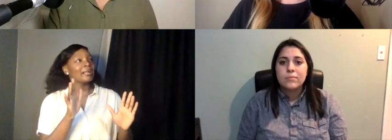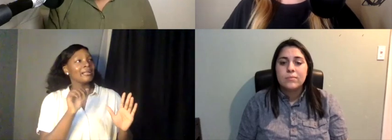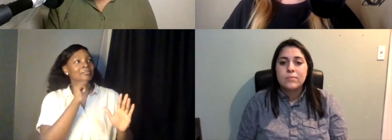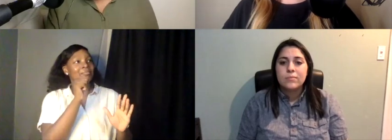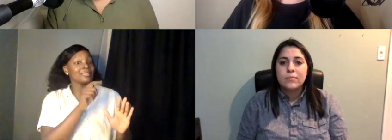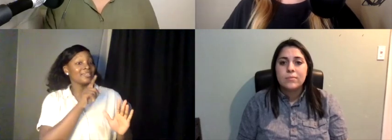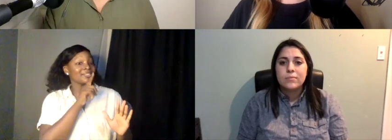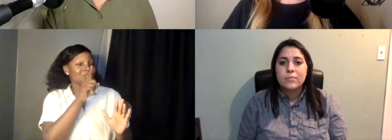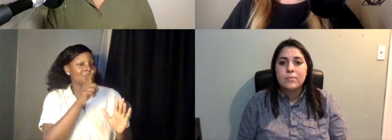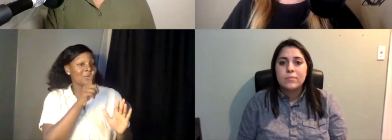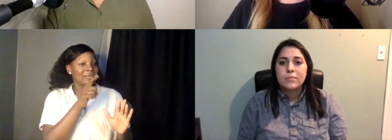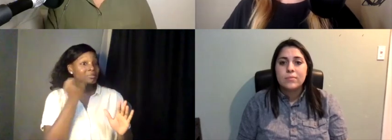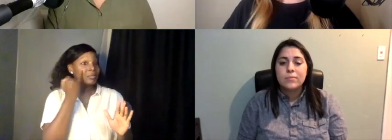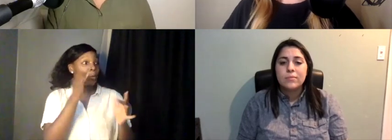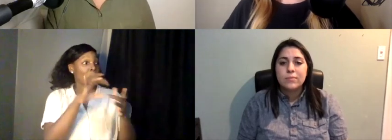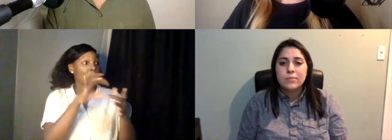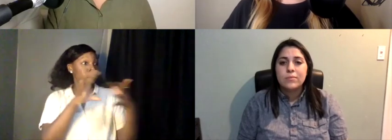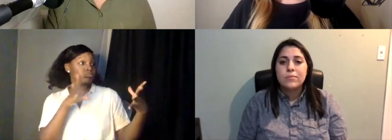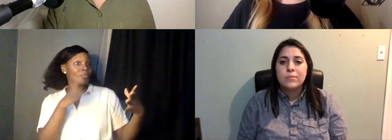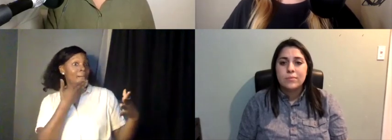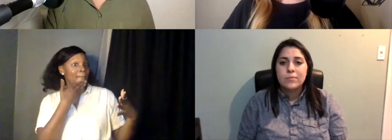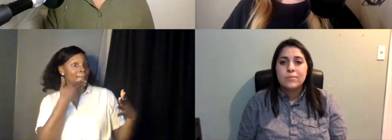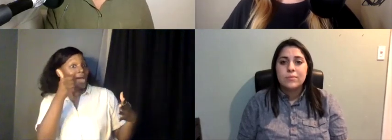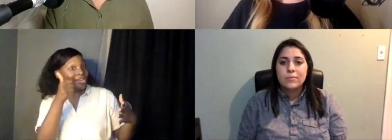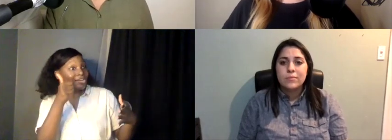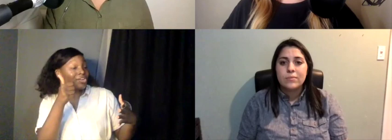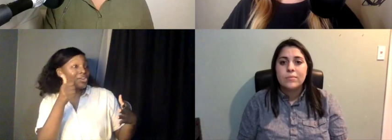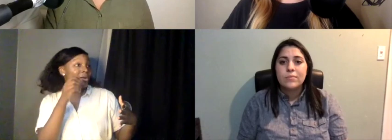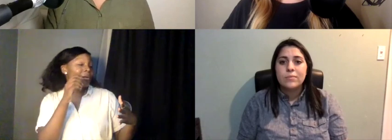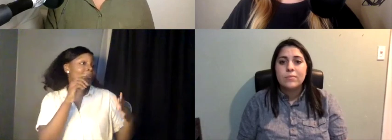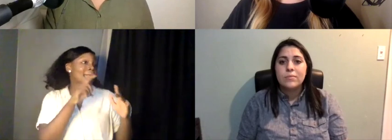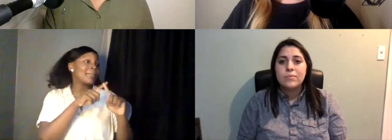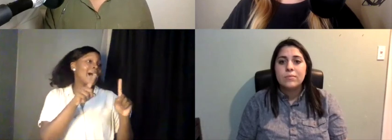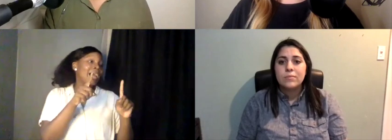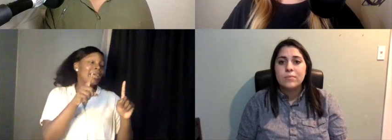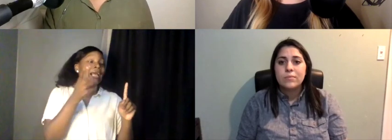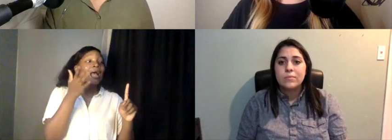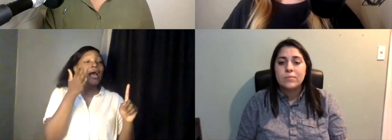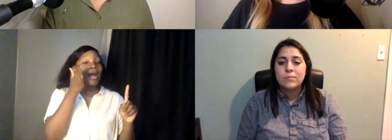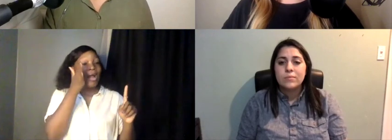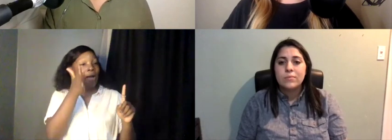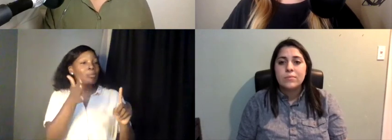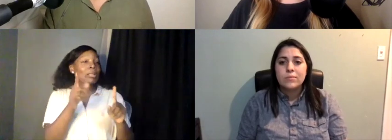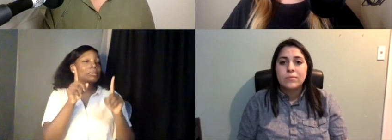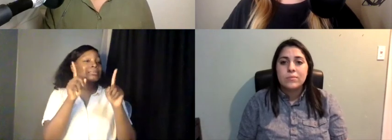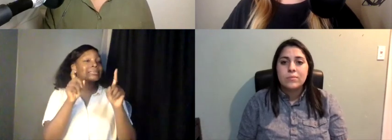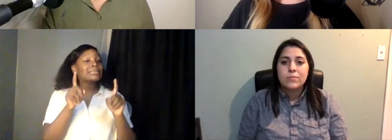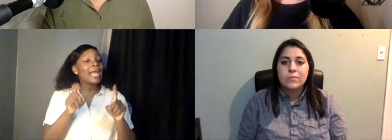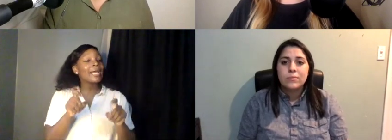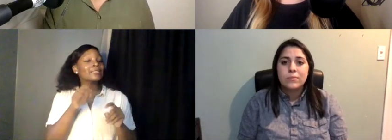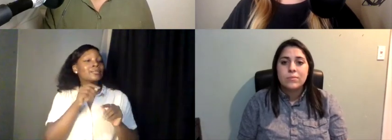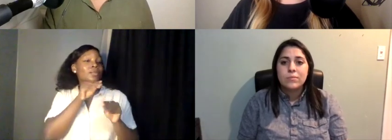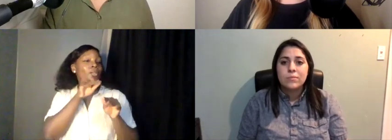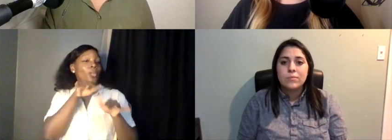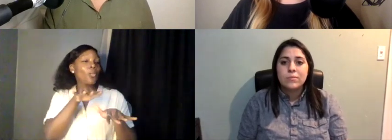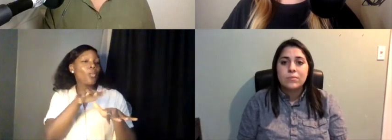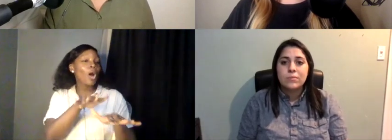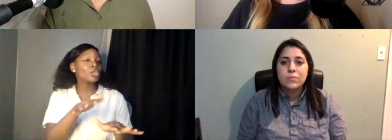necessarily greener, but I'm going to dabble outside, you know, test the waters, if you will. And